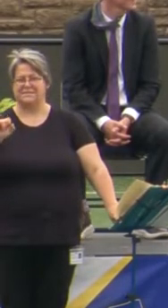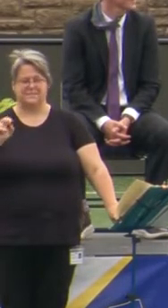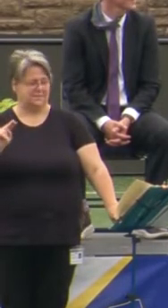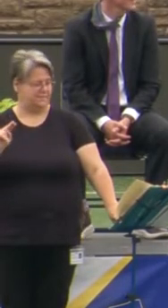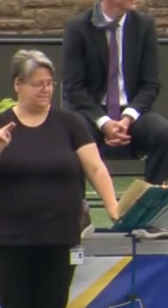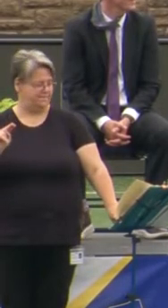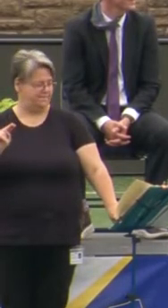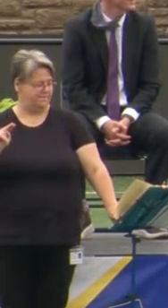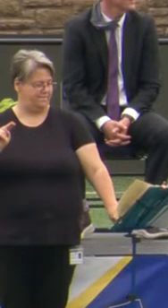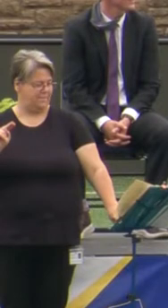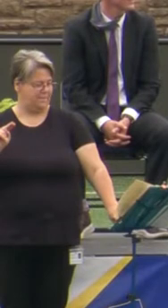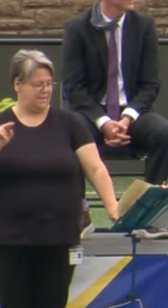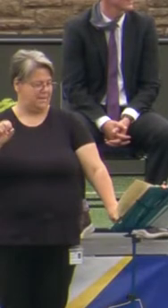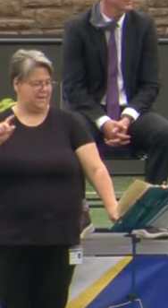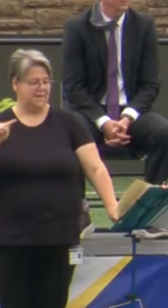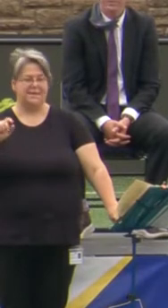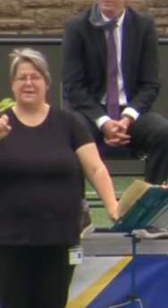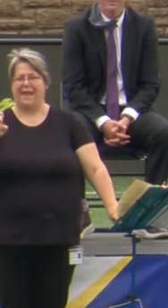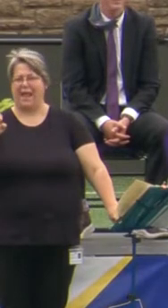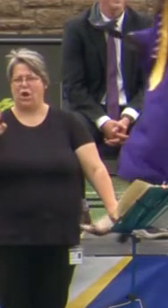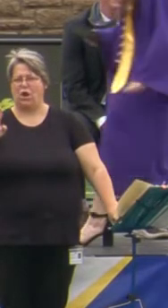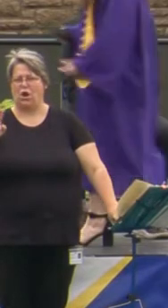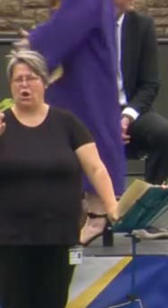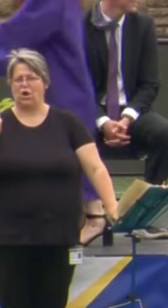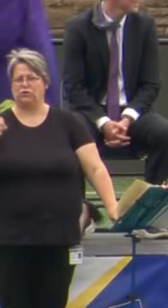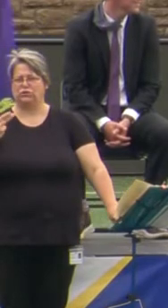Tanner Schaefer.